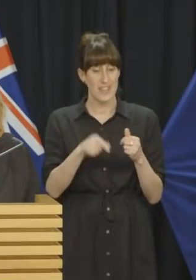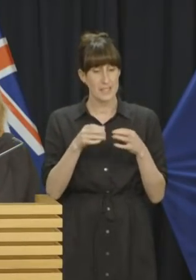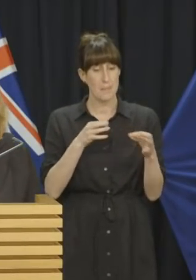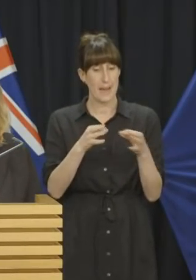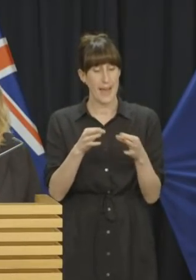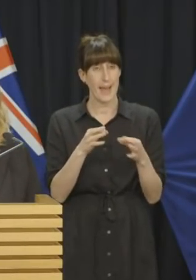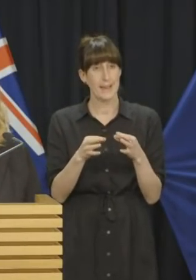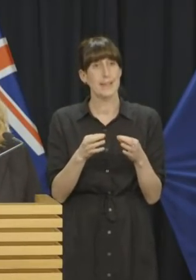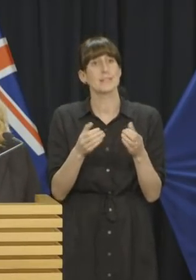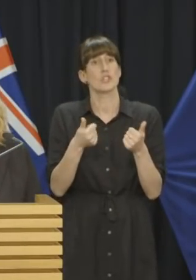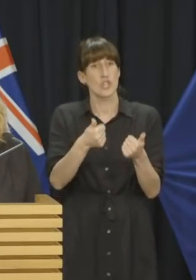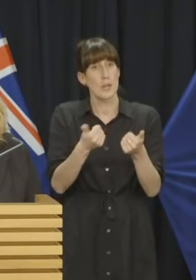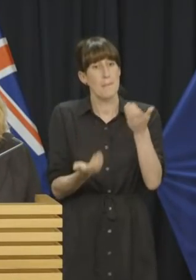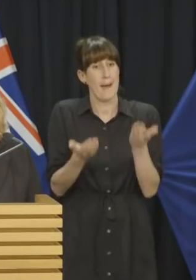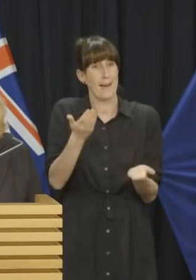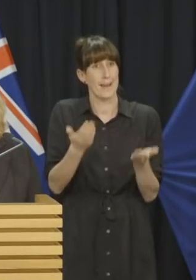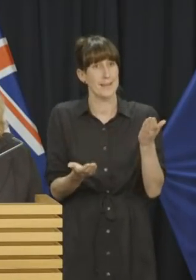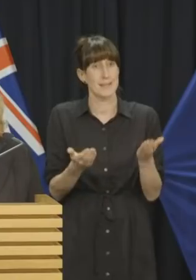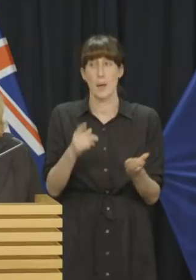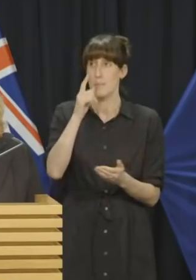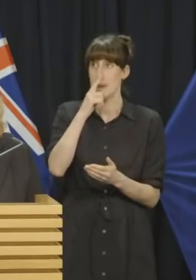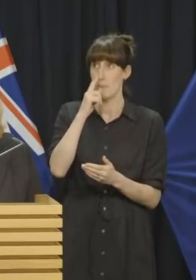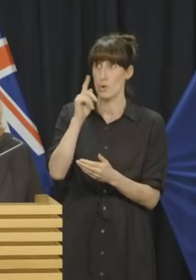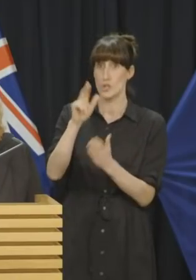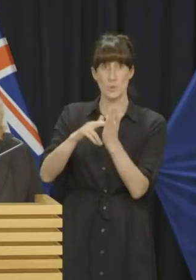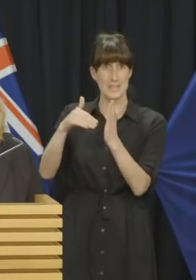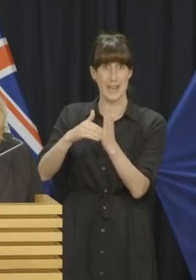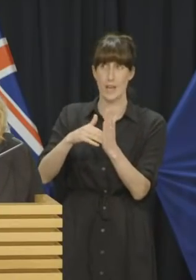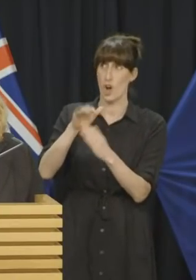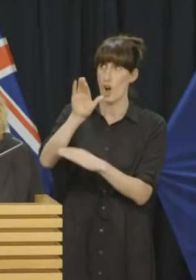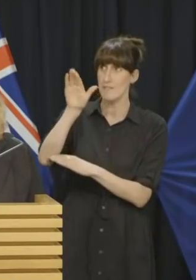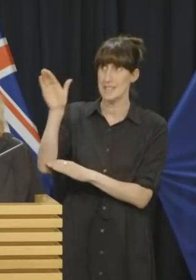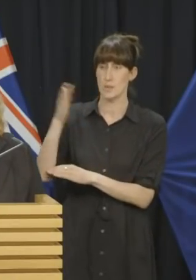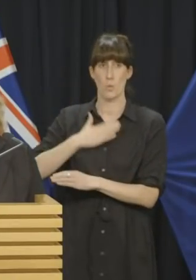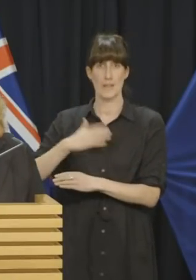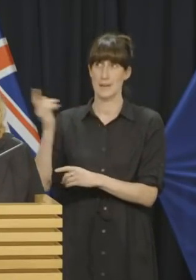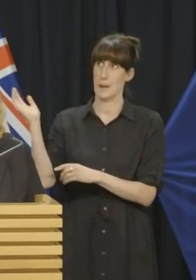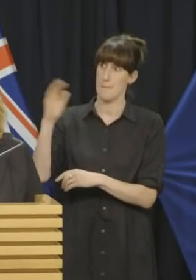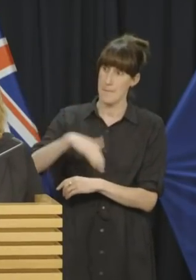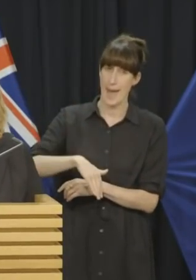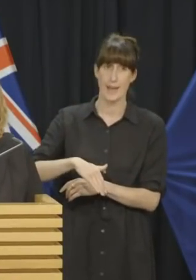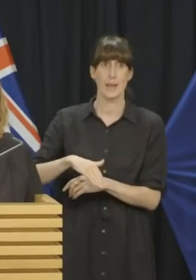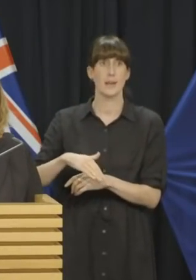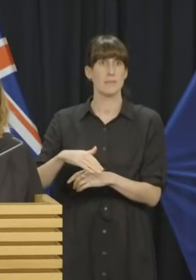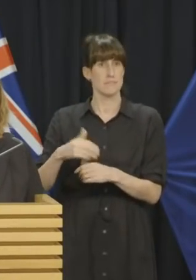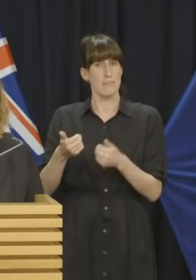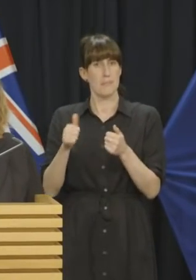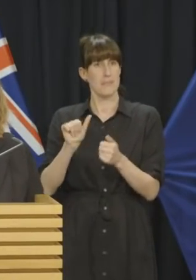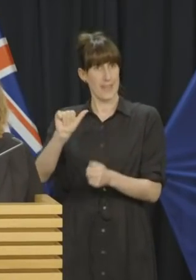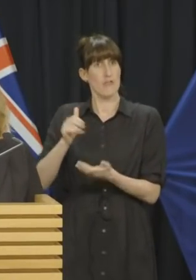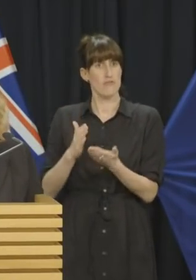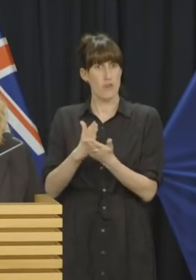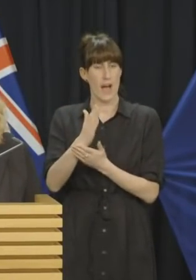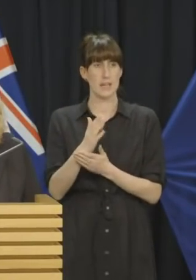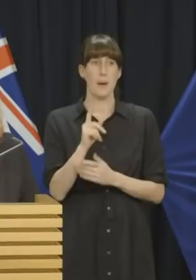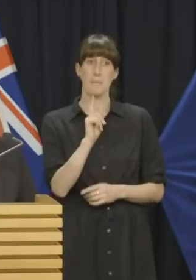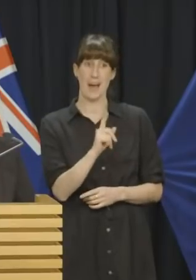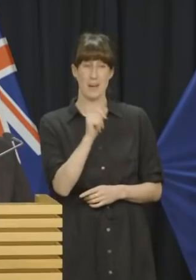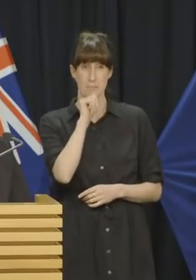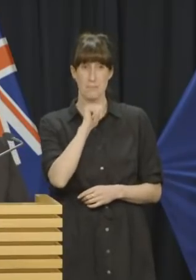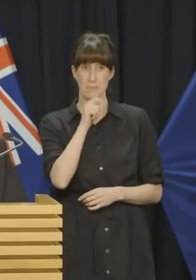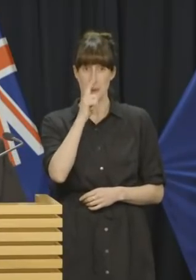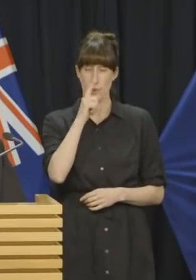return home while ensuring those who intend to holiday here pay some of the costs of keeping our borders